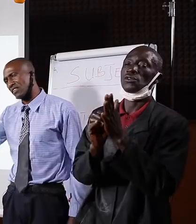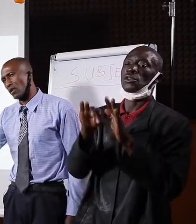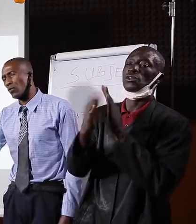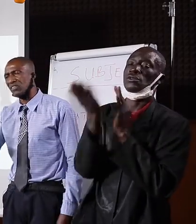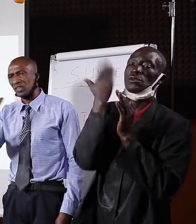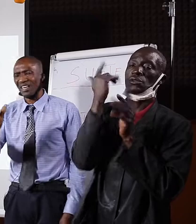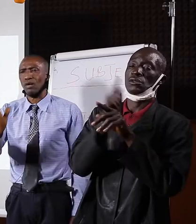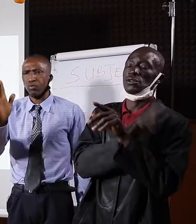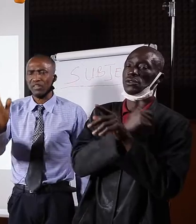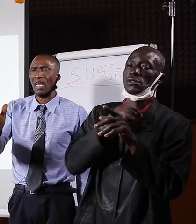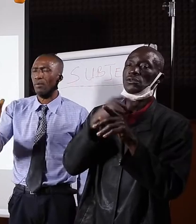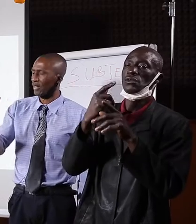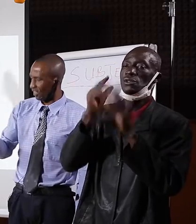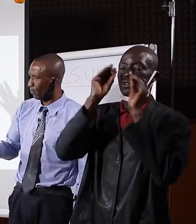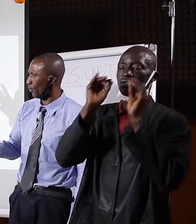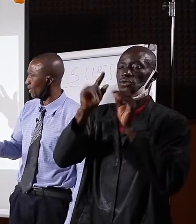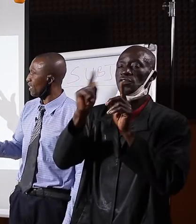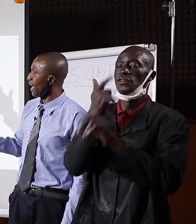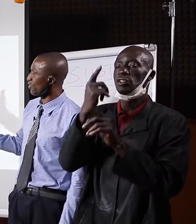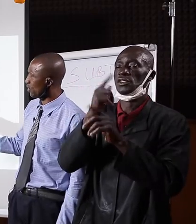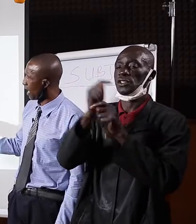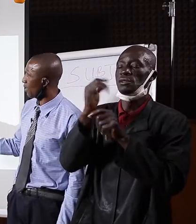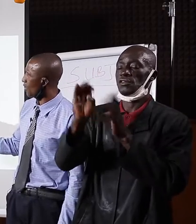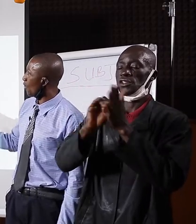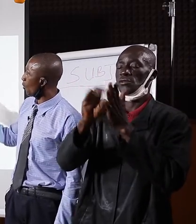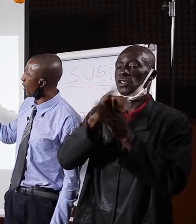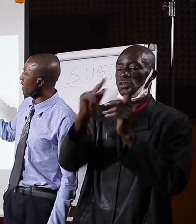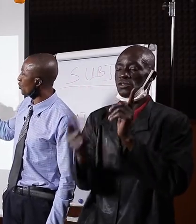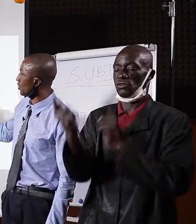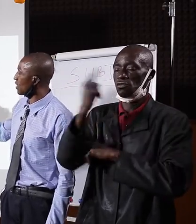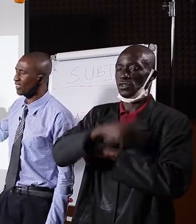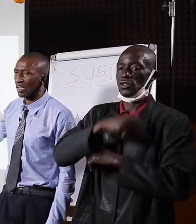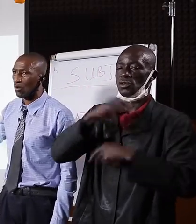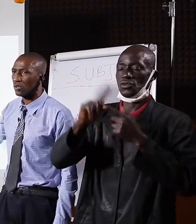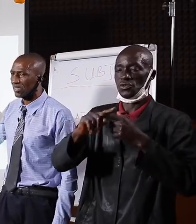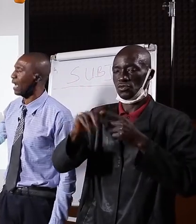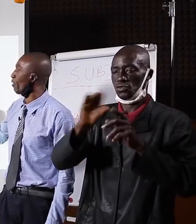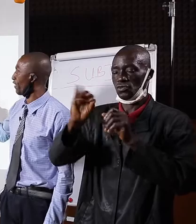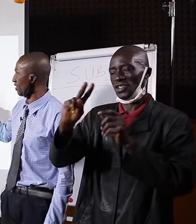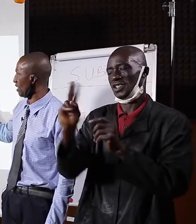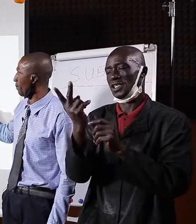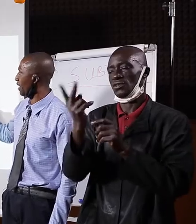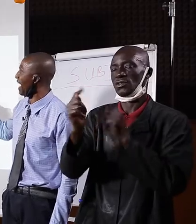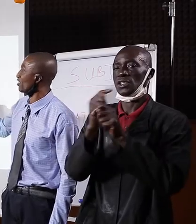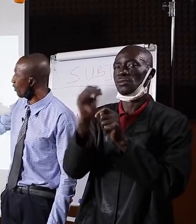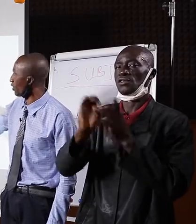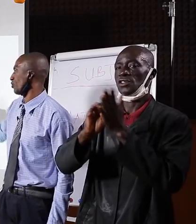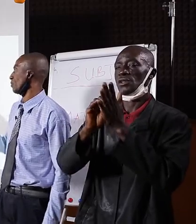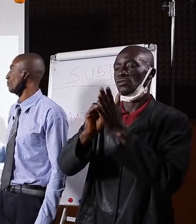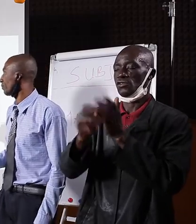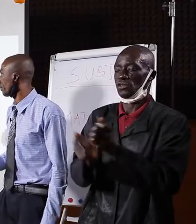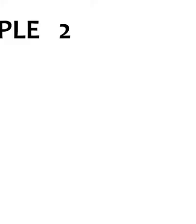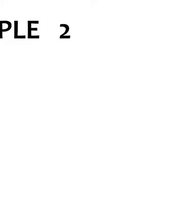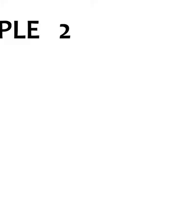previous lesson, we treated the first type of example, and today we are going to treat the second type of example as